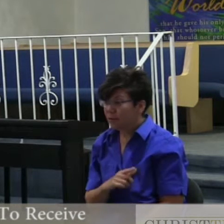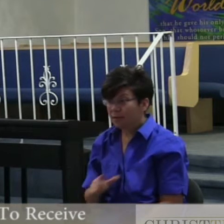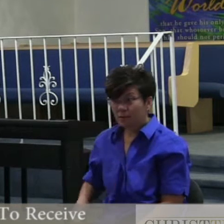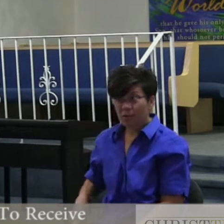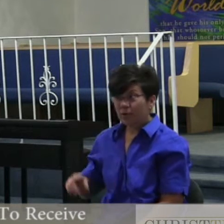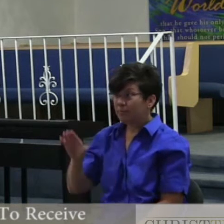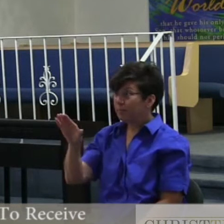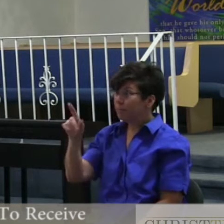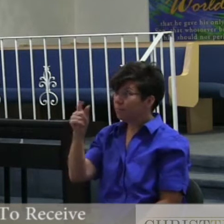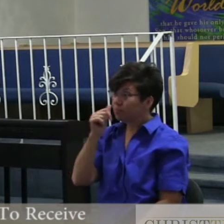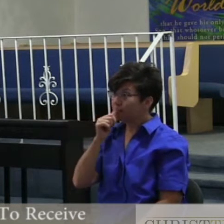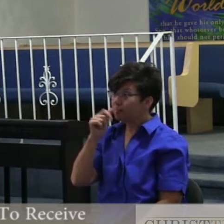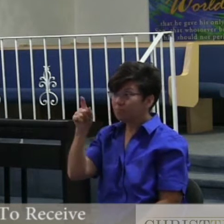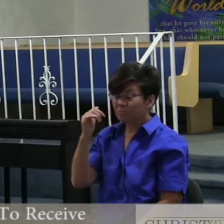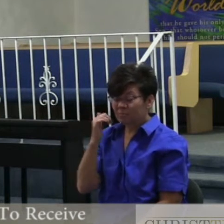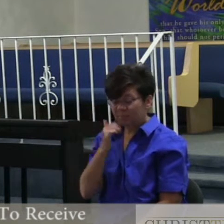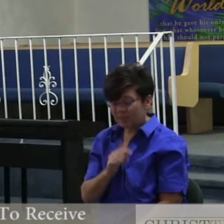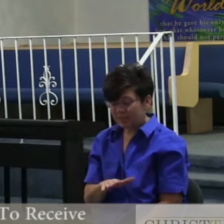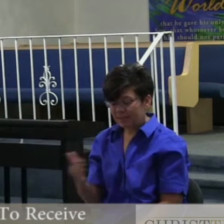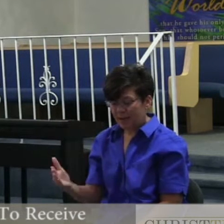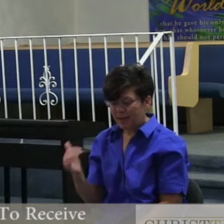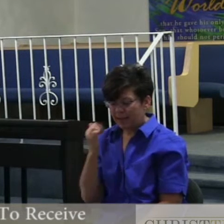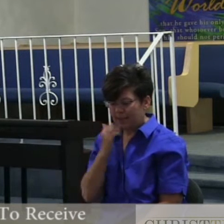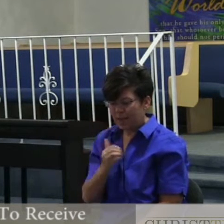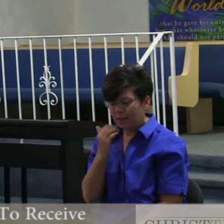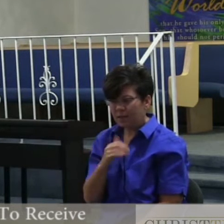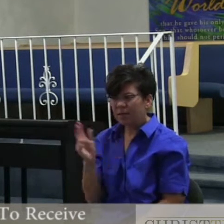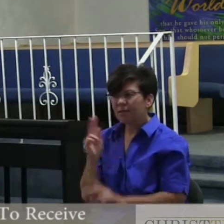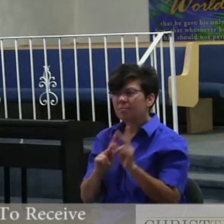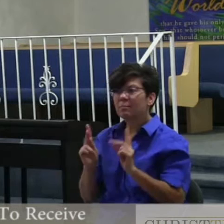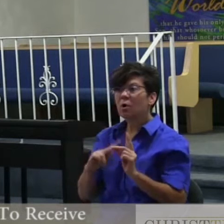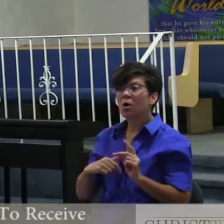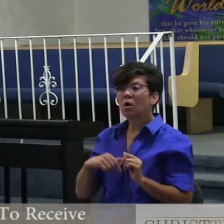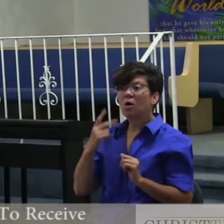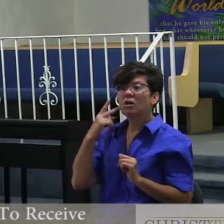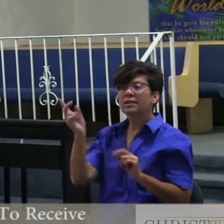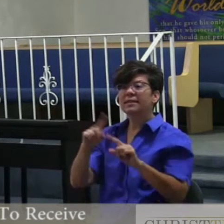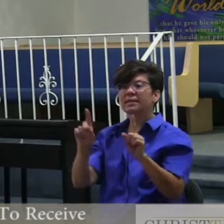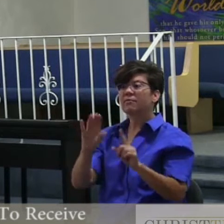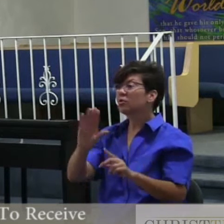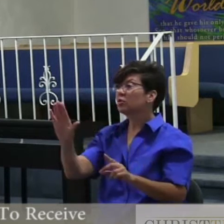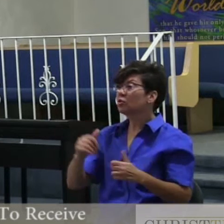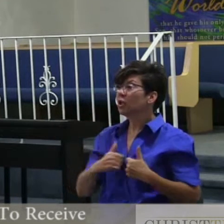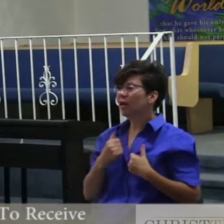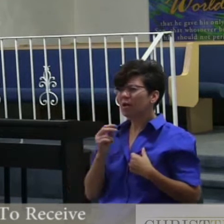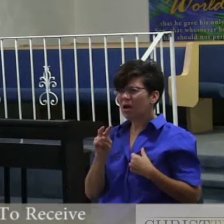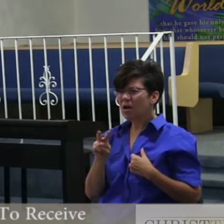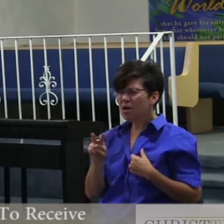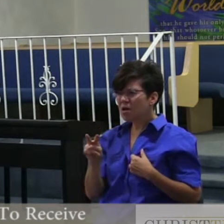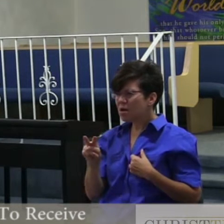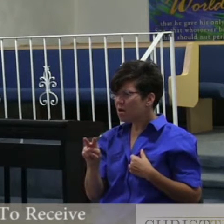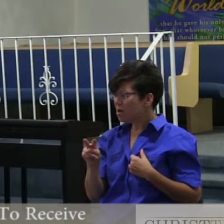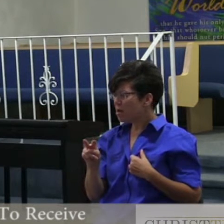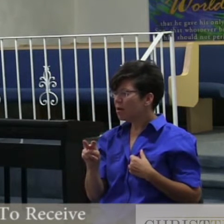esteem yourself and you die daily, people will see the difference in your life.